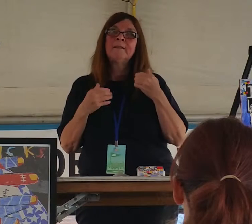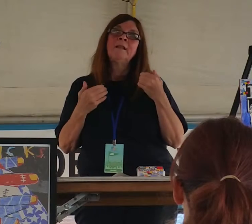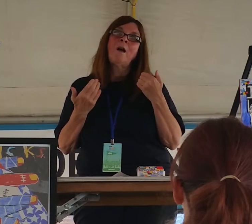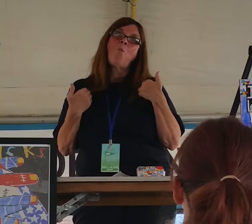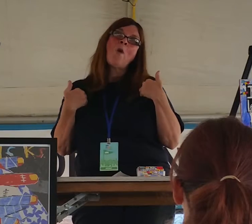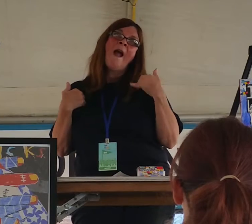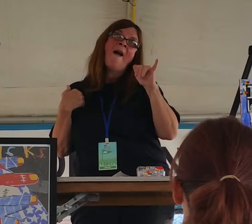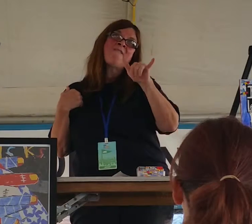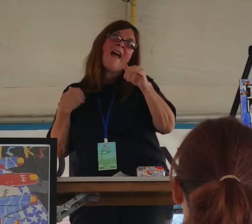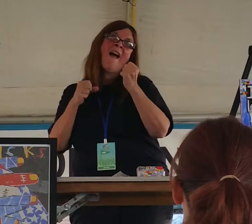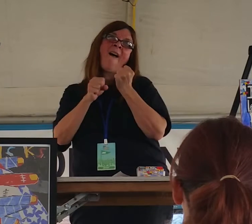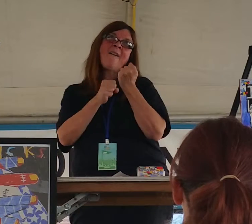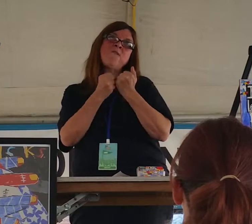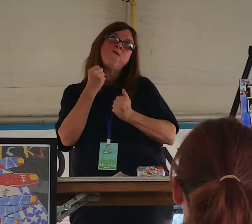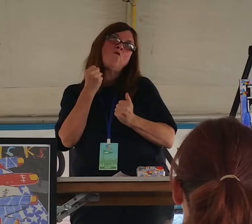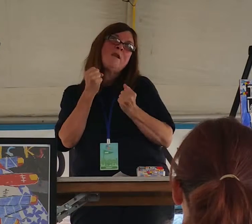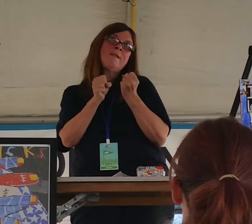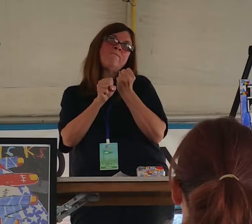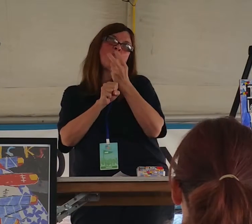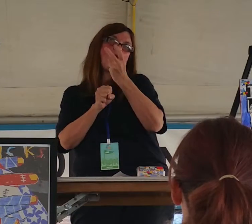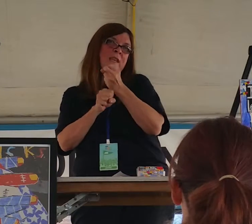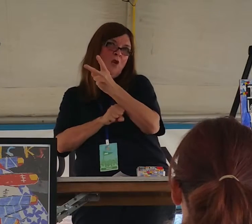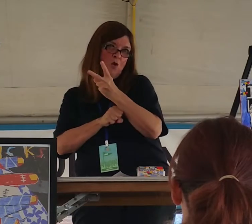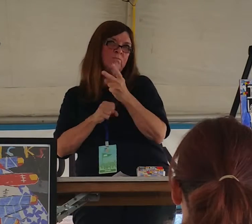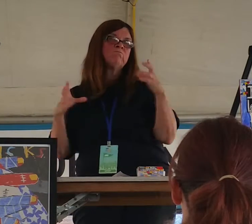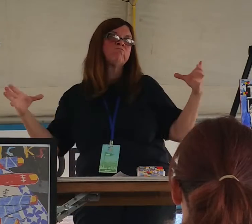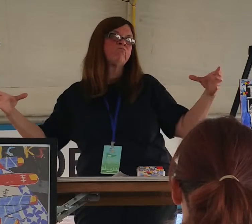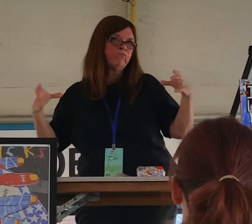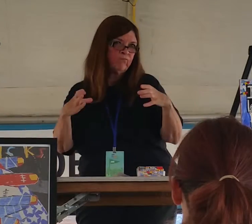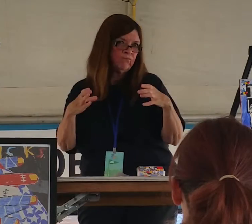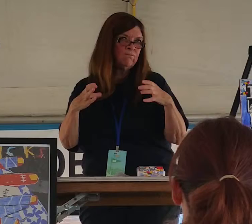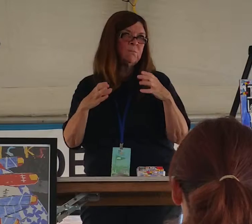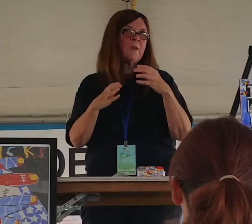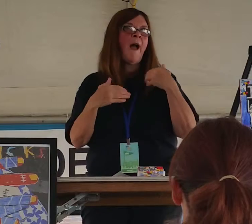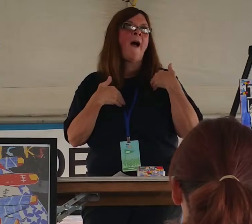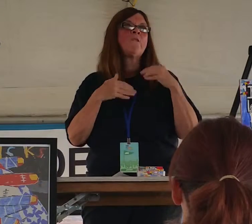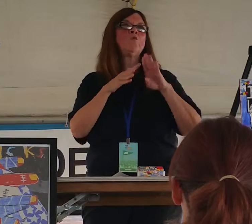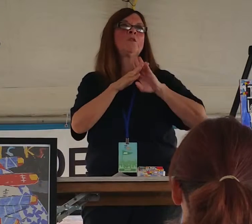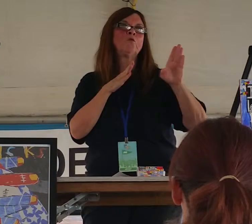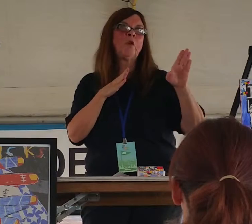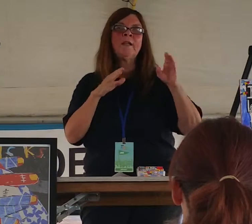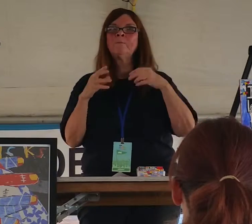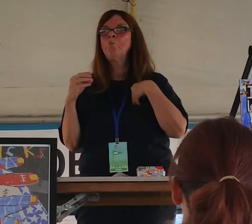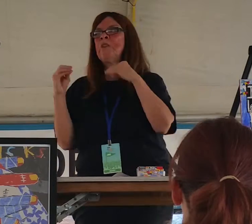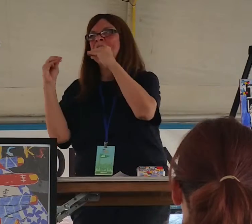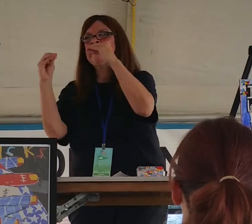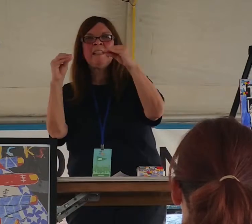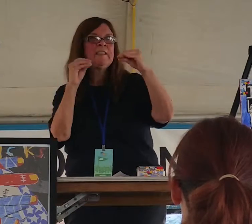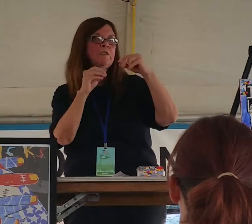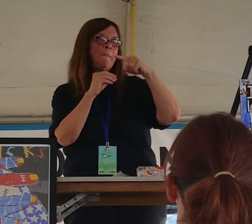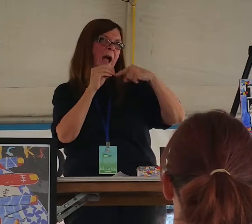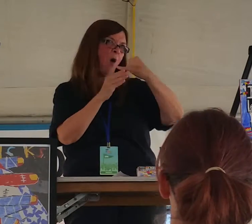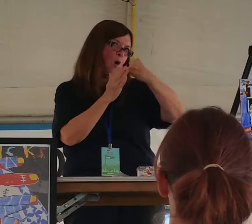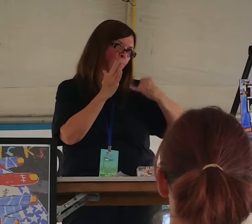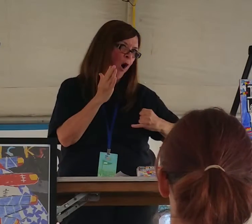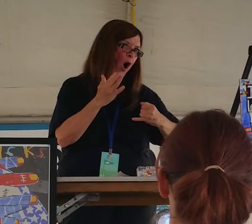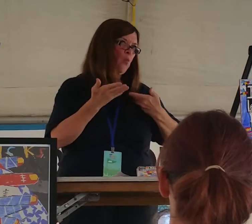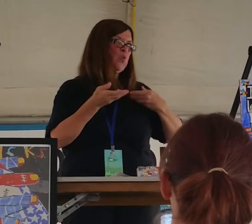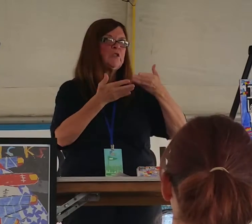Now, this is a way that we have other programs that we host every 2 years. It's a retreat for deaf